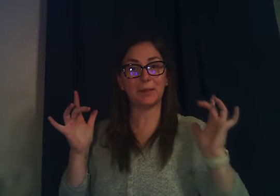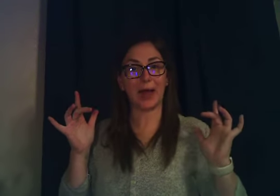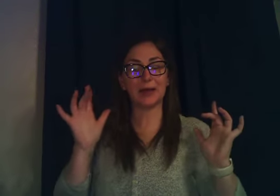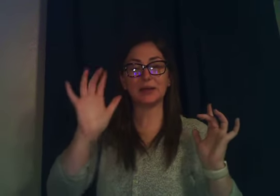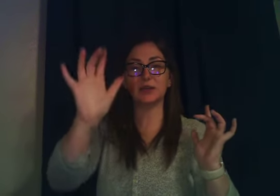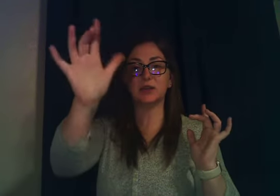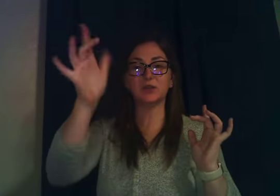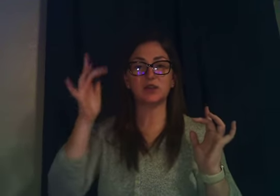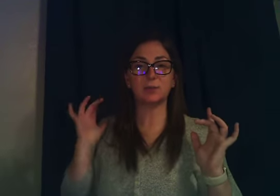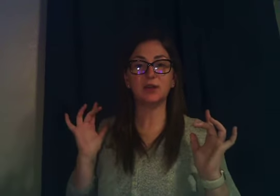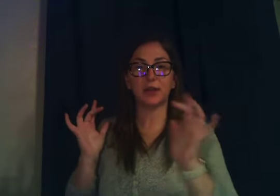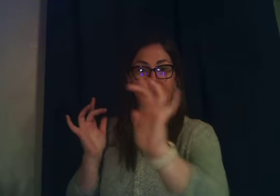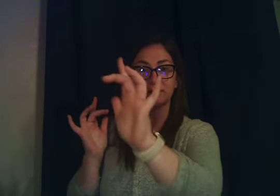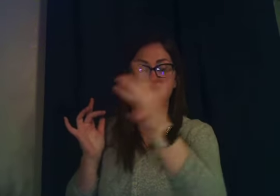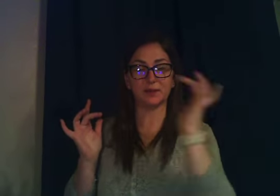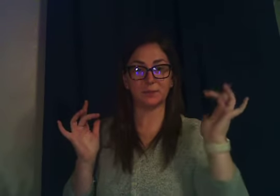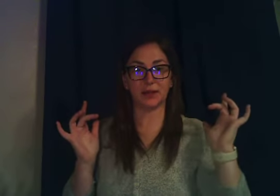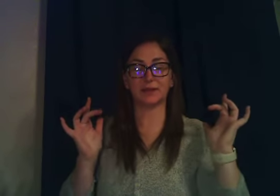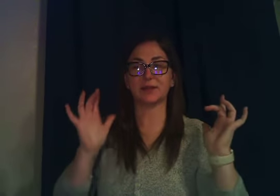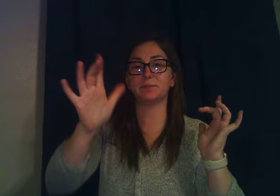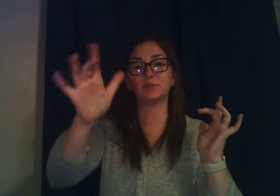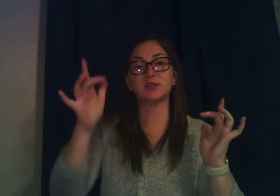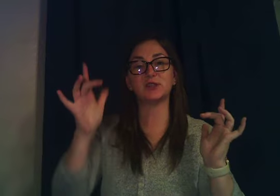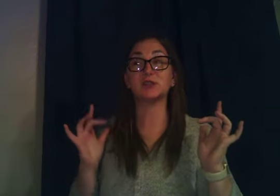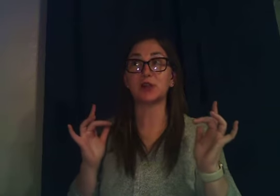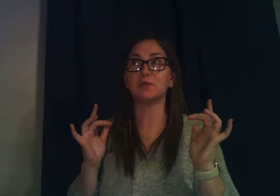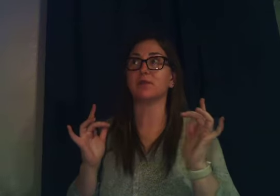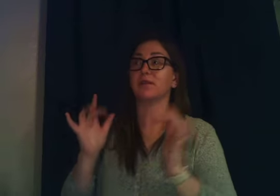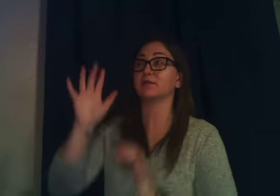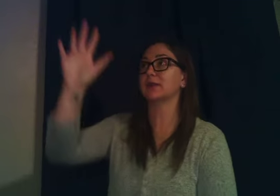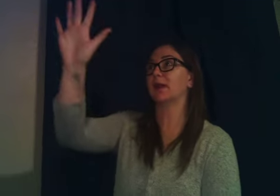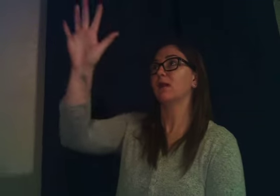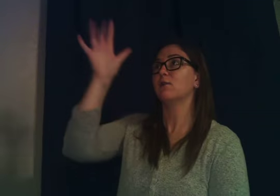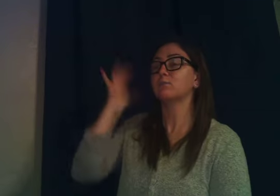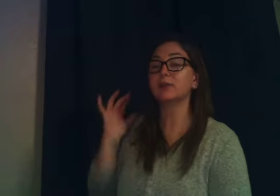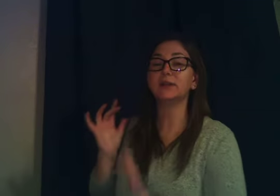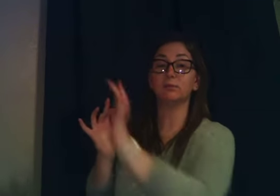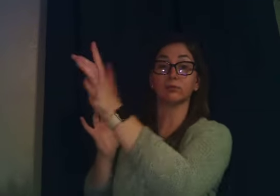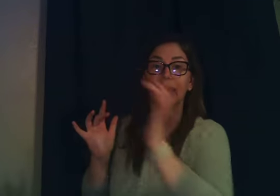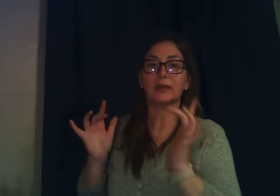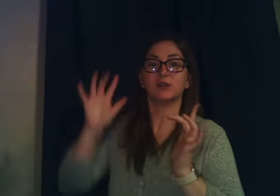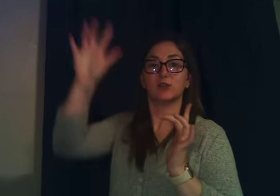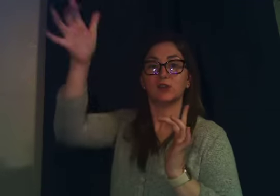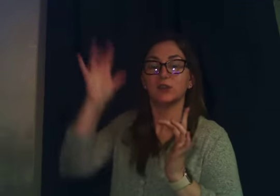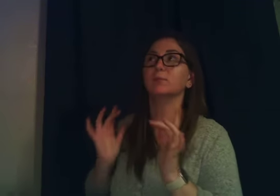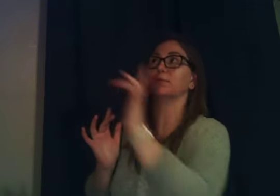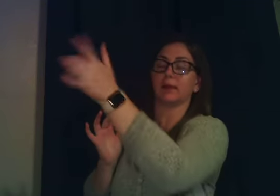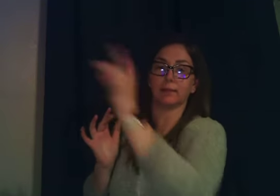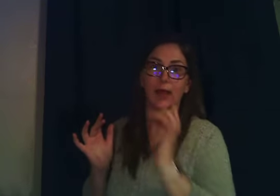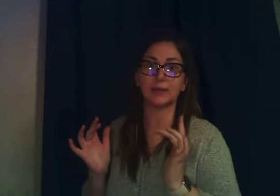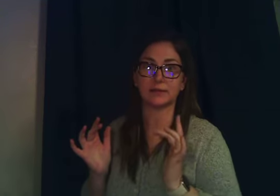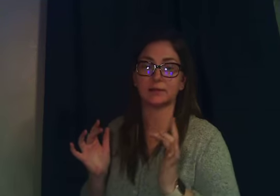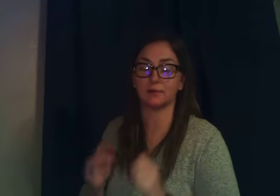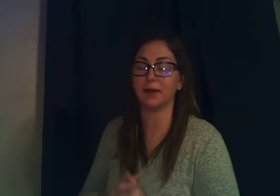back, shimmy your hand a little bit. That's supposed to show that there's like really bright shimmering light. Okay.